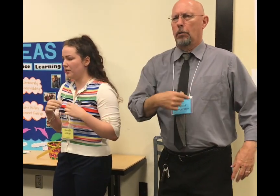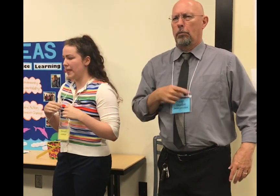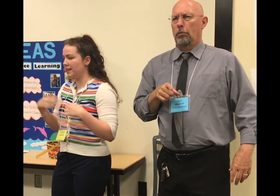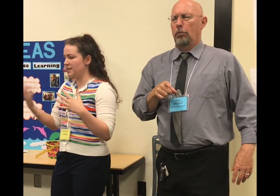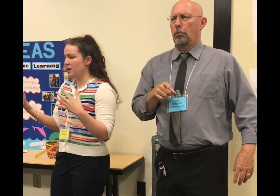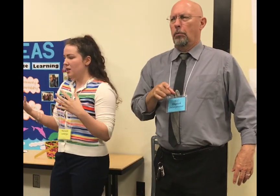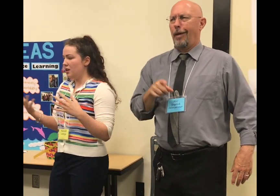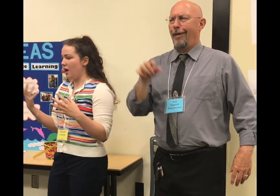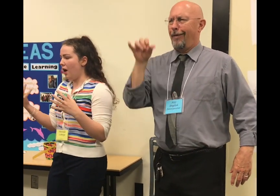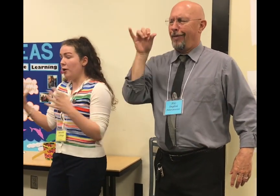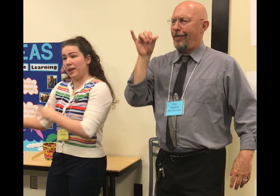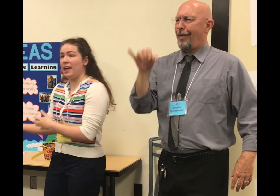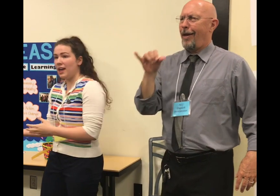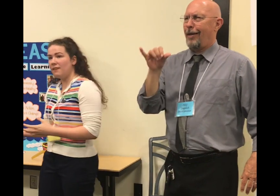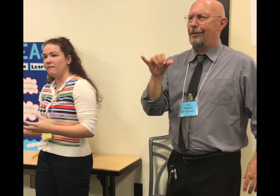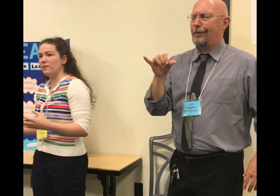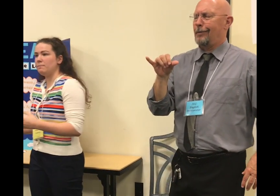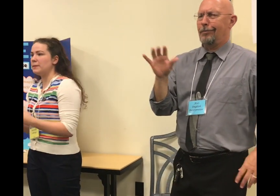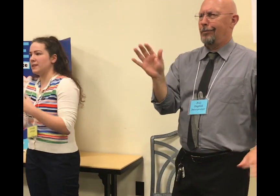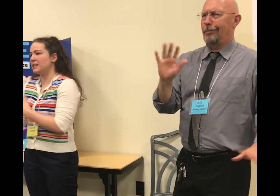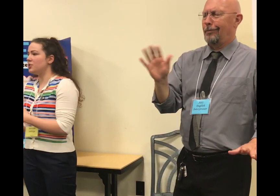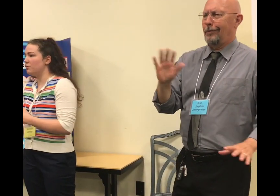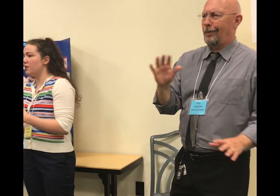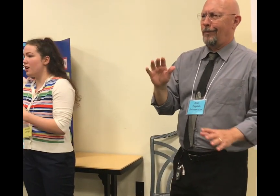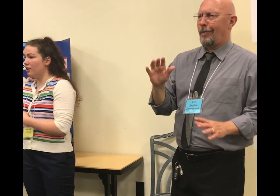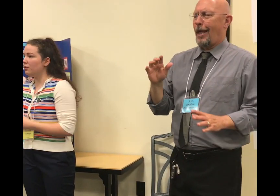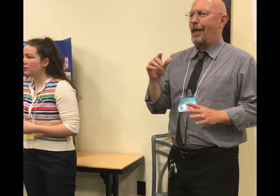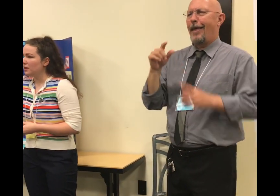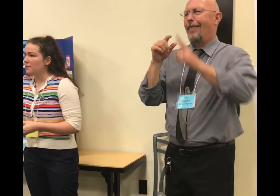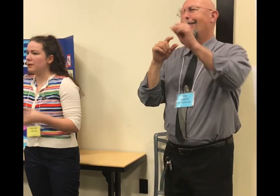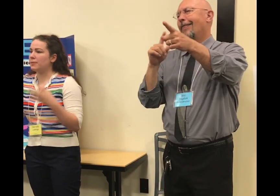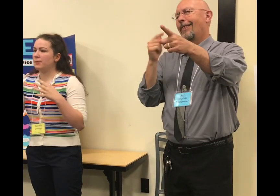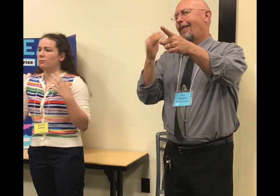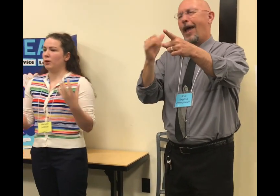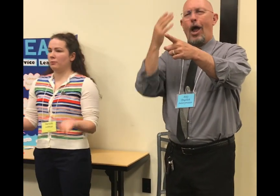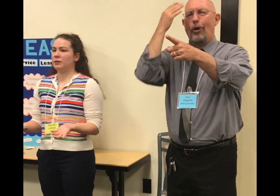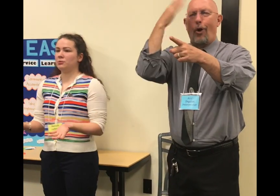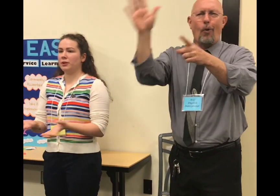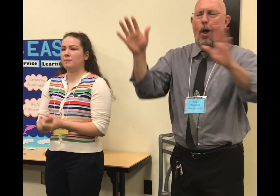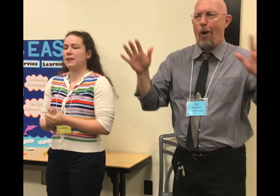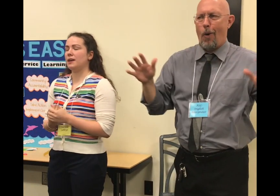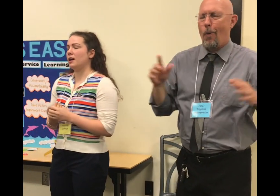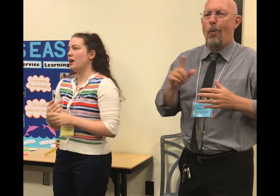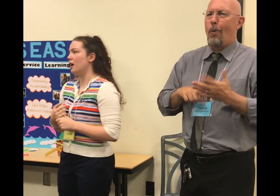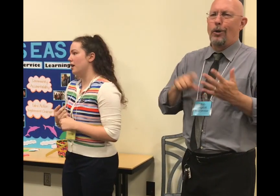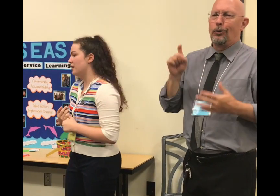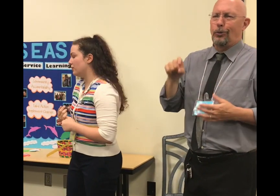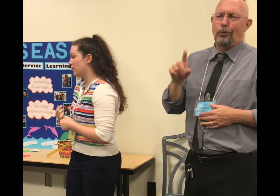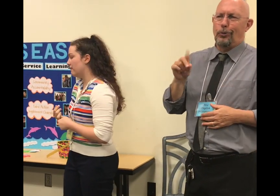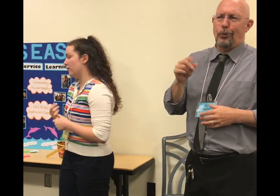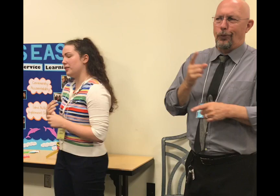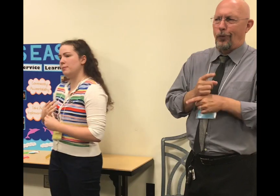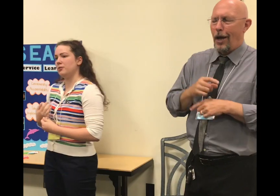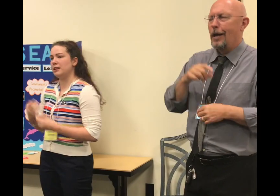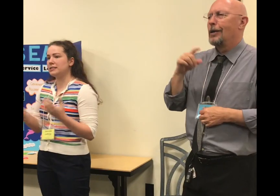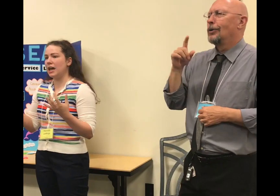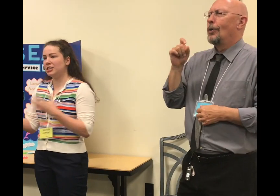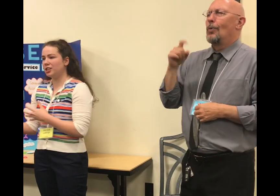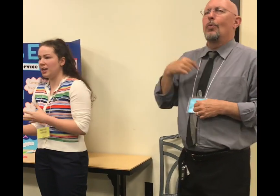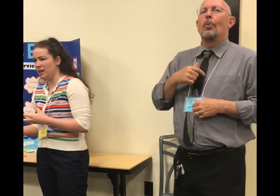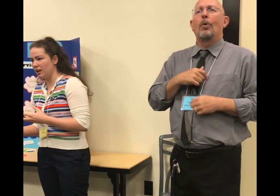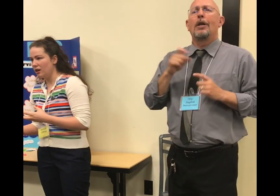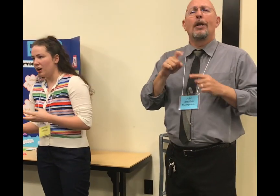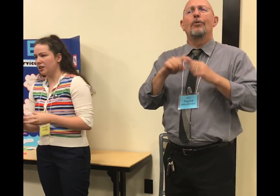And that's okay because they don't know, but what we should really be looking for in the community